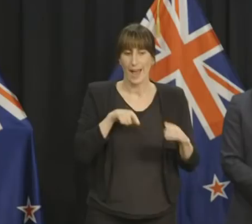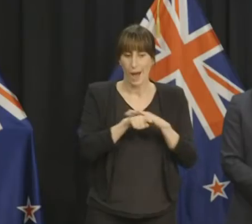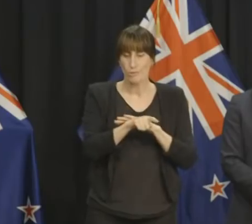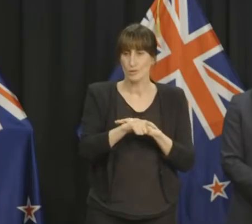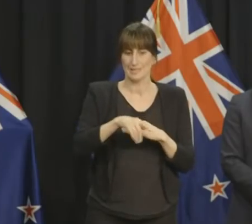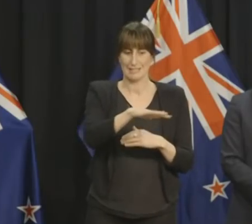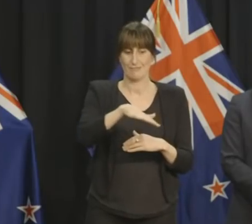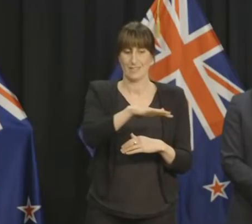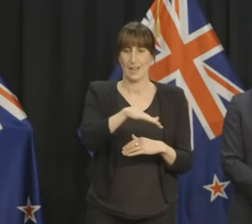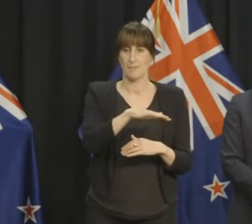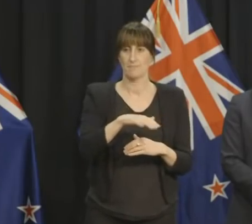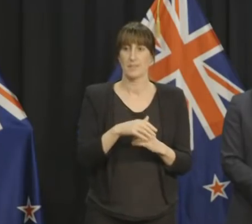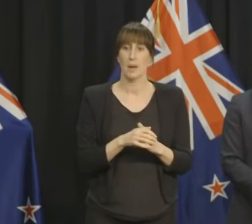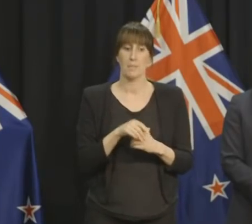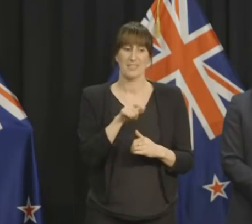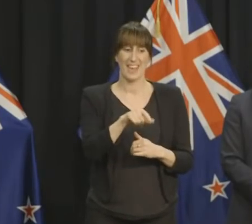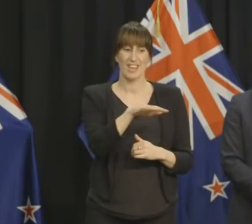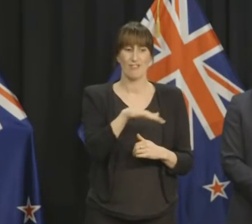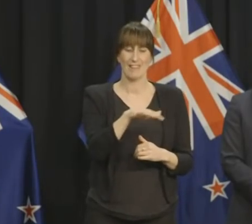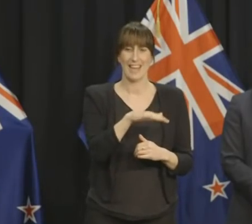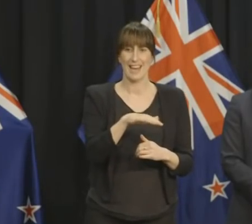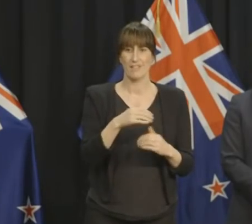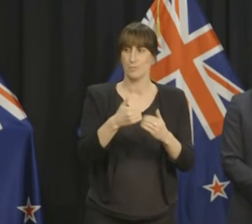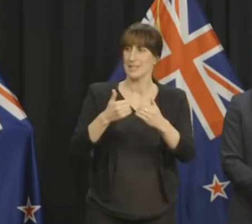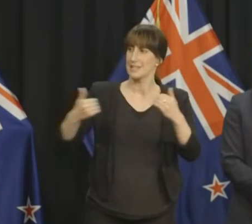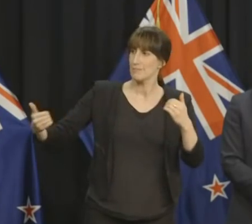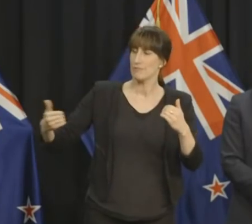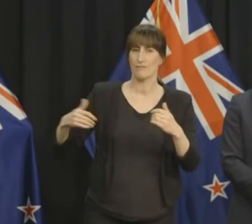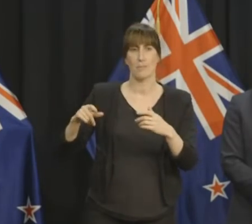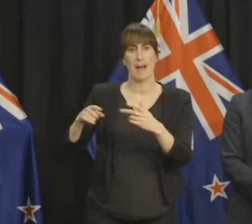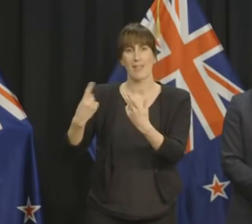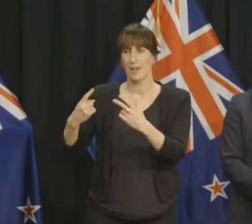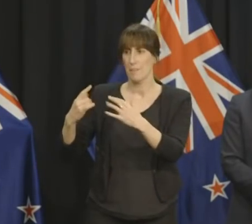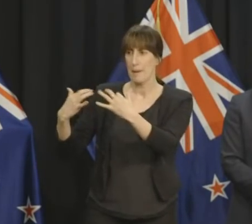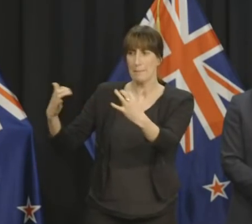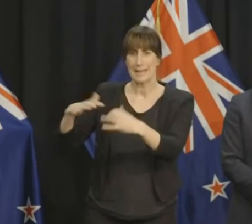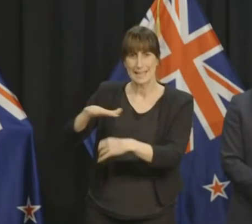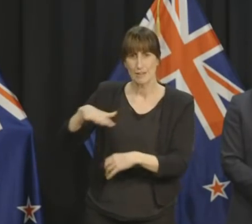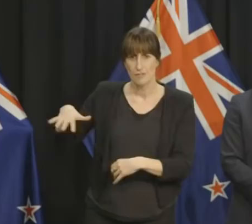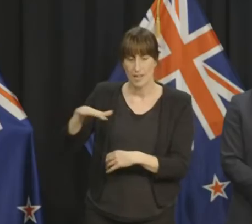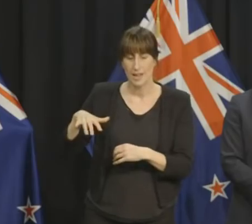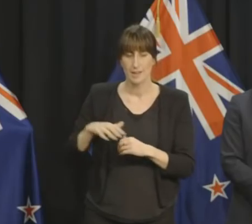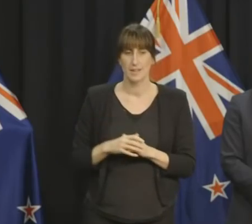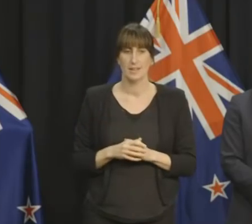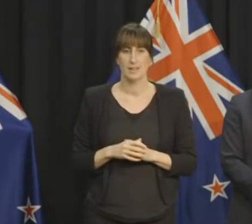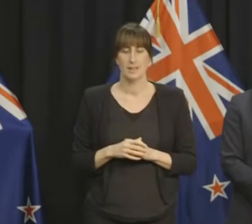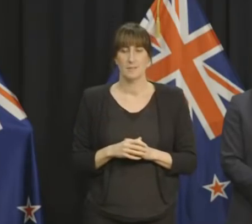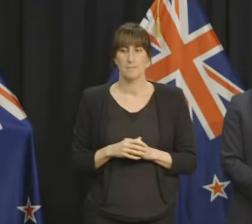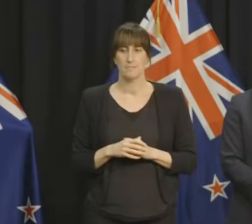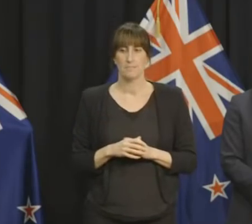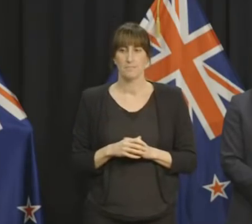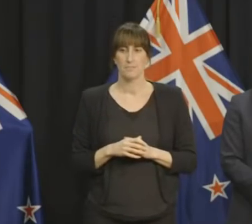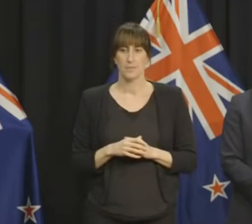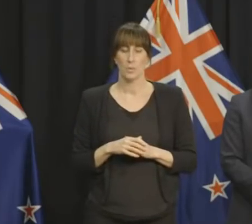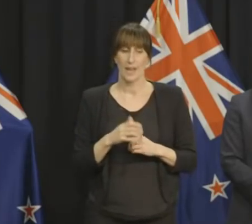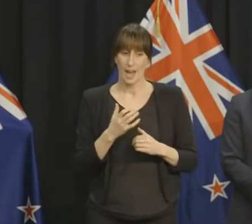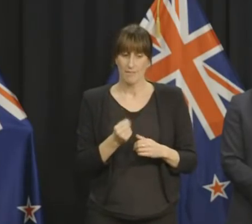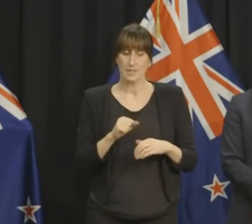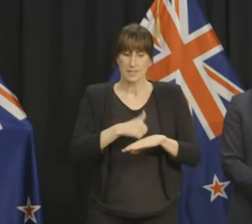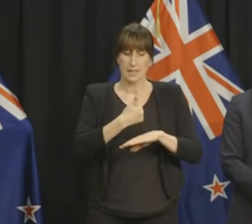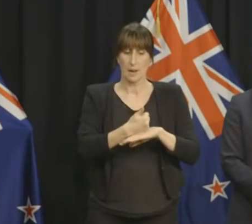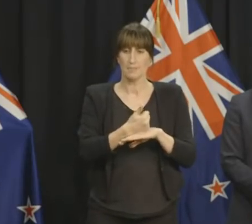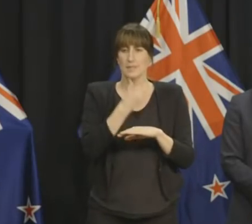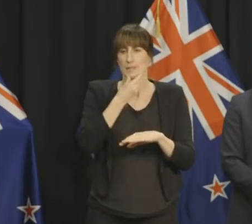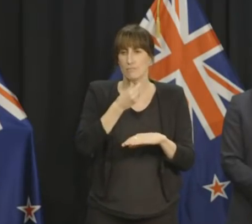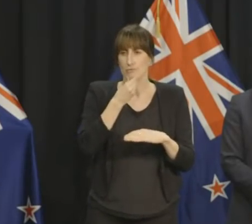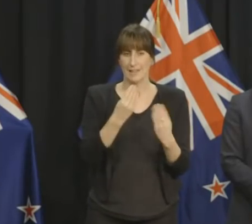which are often out of the way and not in a public area, I think is a logical thing to do. But again, we have facilities and temporary fencing